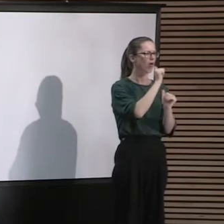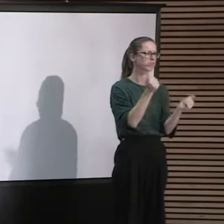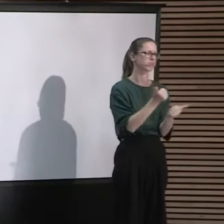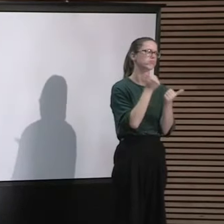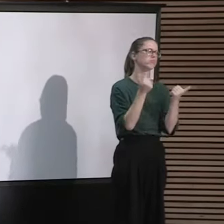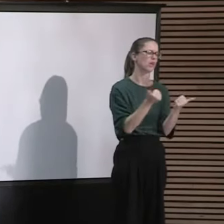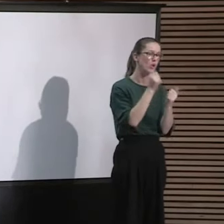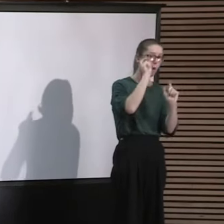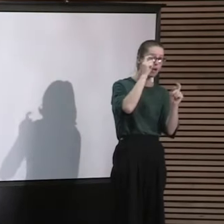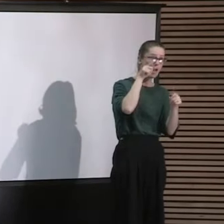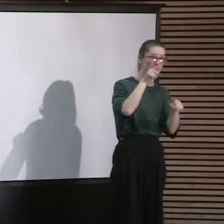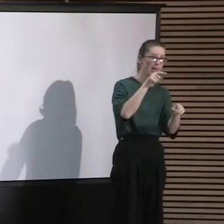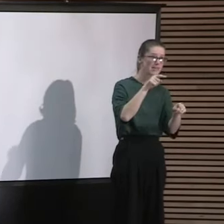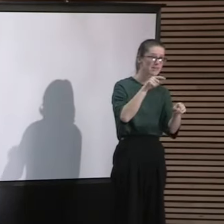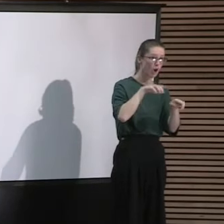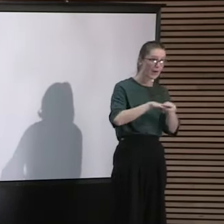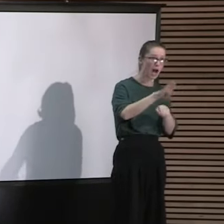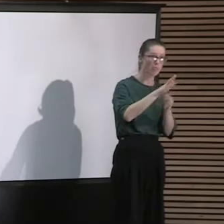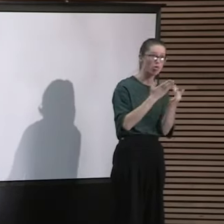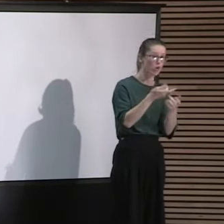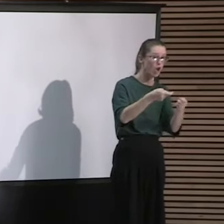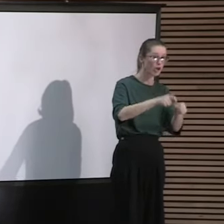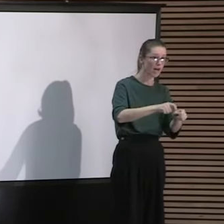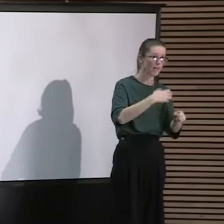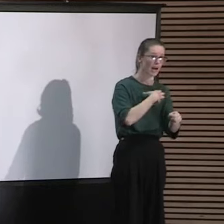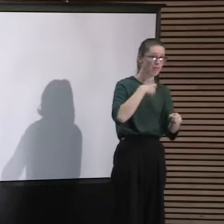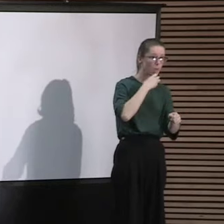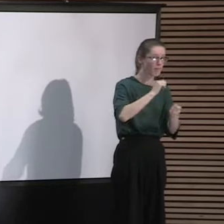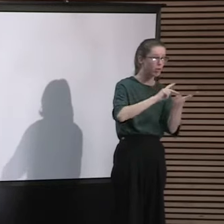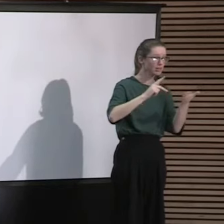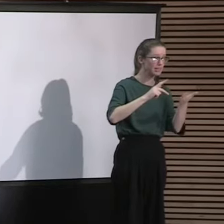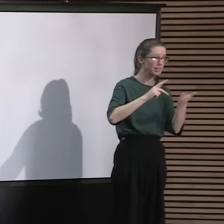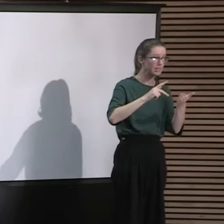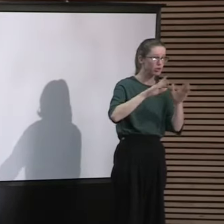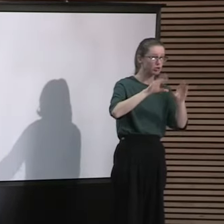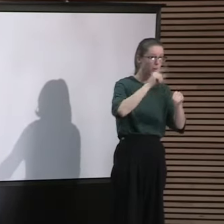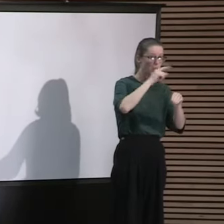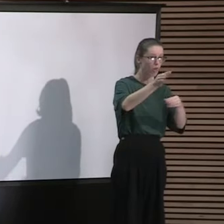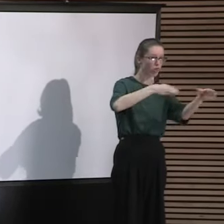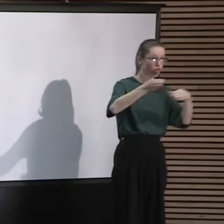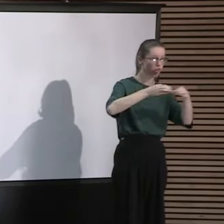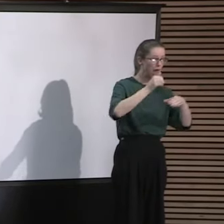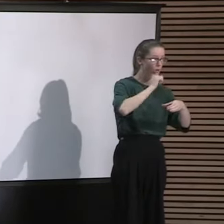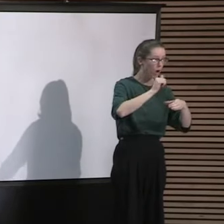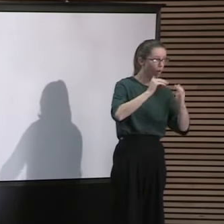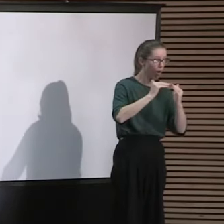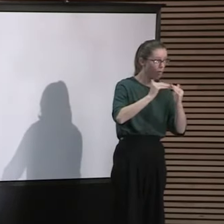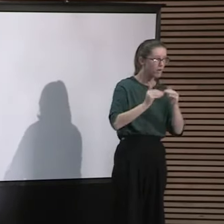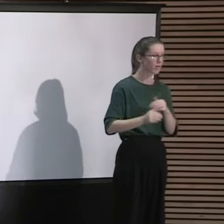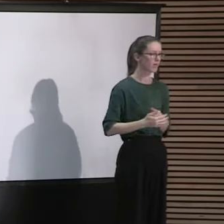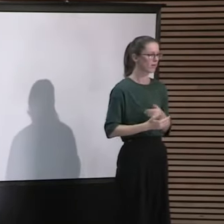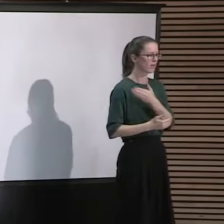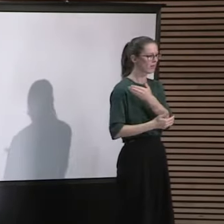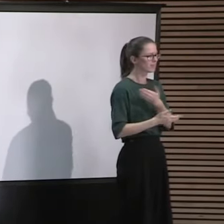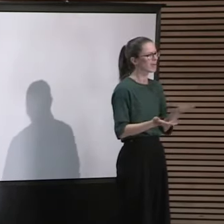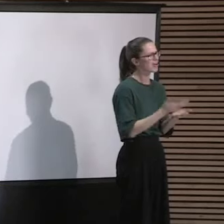you about that worsening during lockdown, and will the government look at policy to tackle the issue of takeaway alcohol? Look, I'd encourage all New Zealanders to